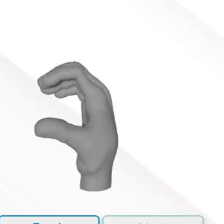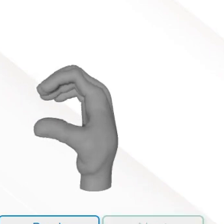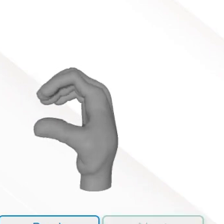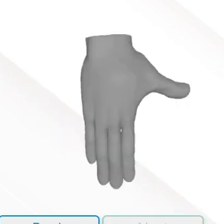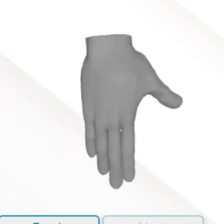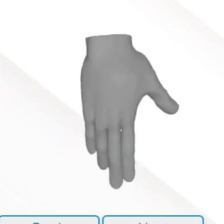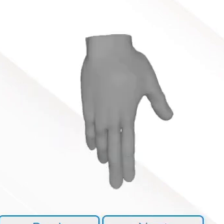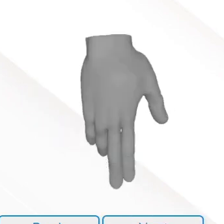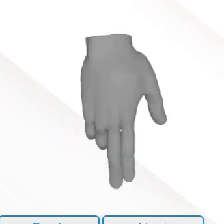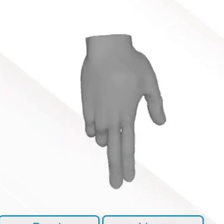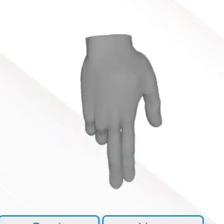gesture.